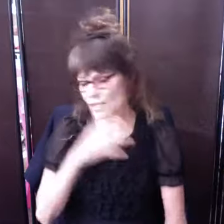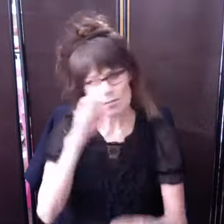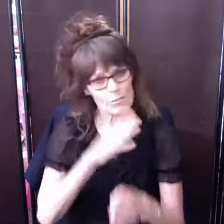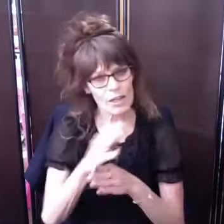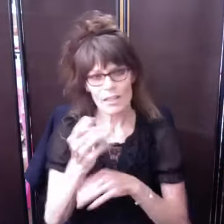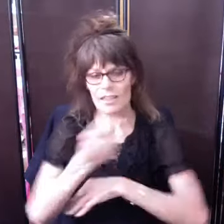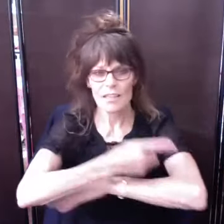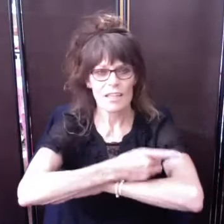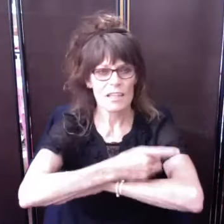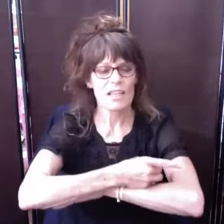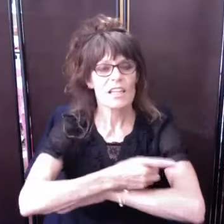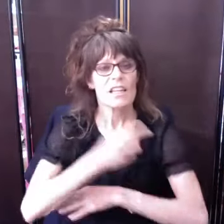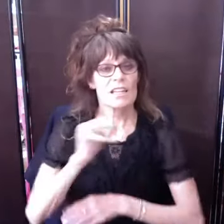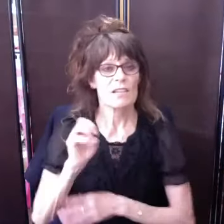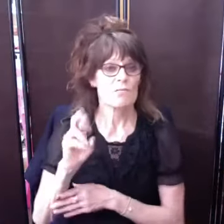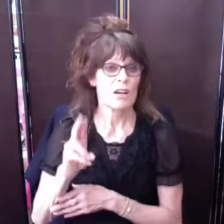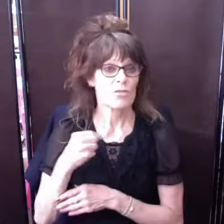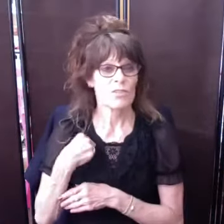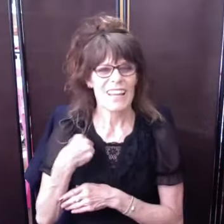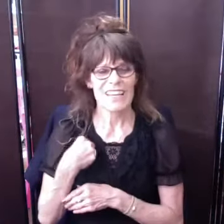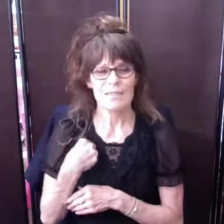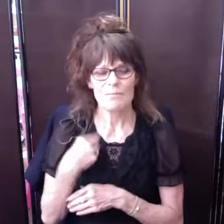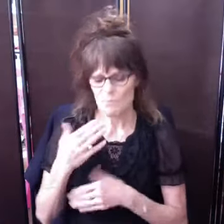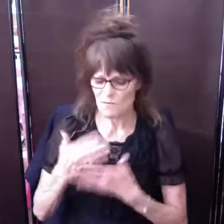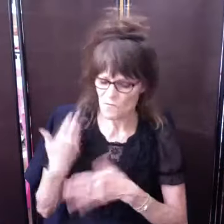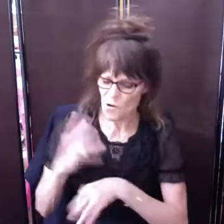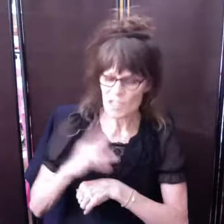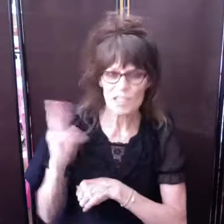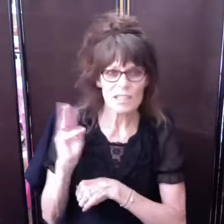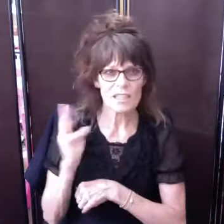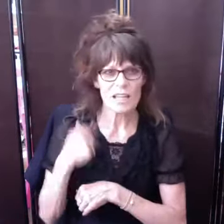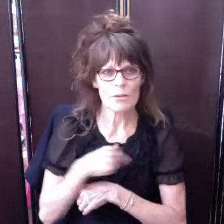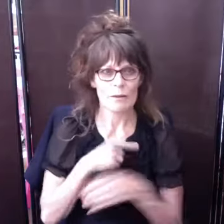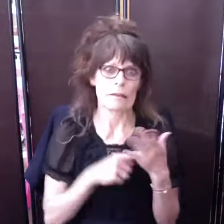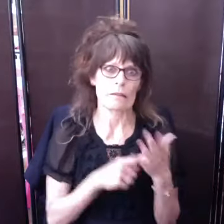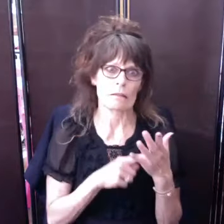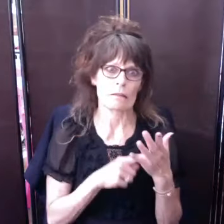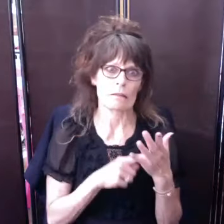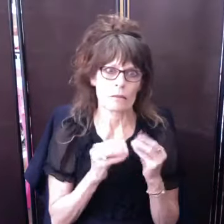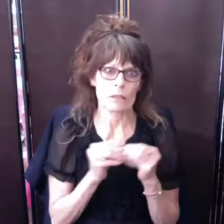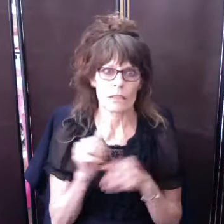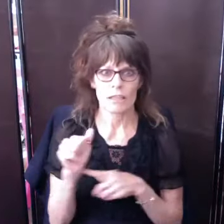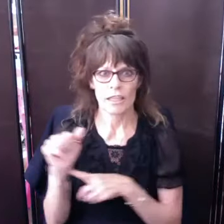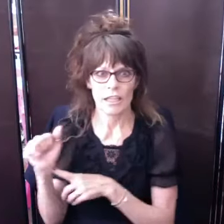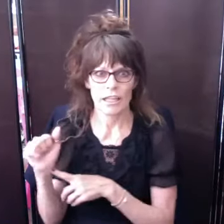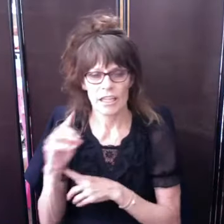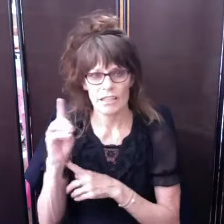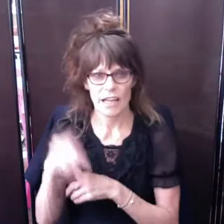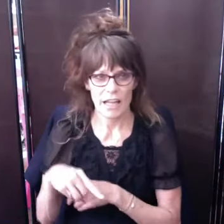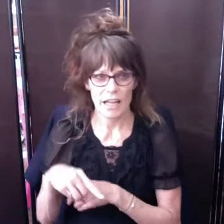And, they marched us like lemmings right before 6 o'clock to what we would call a discussion meeting here in AA in Dallas. And there were 60